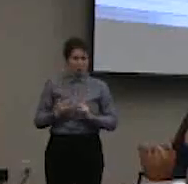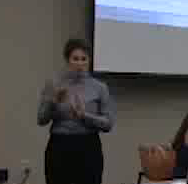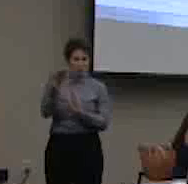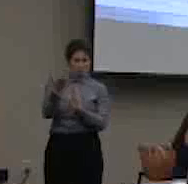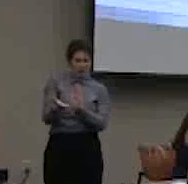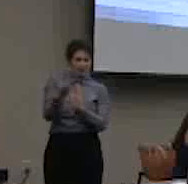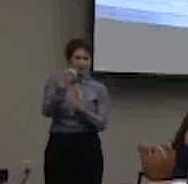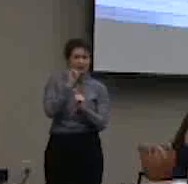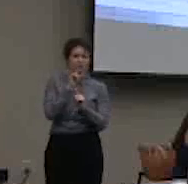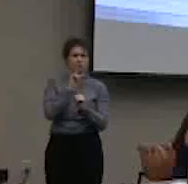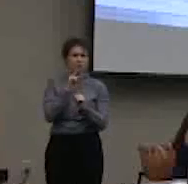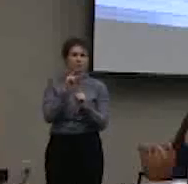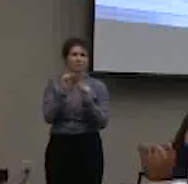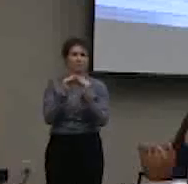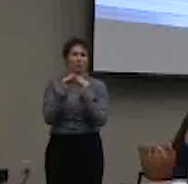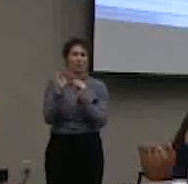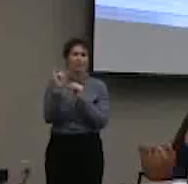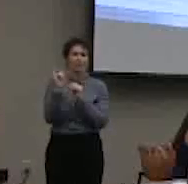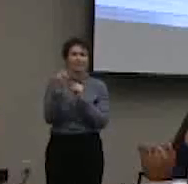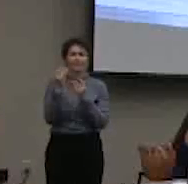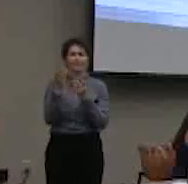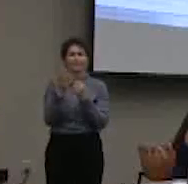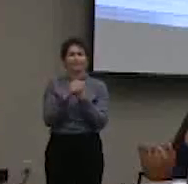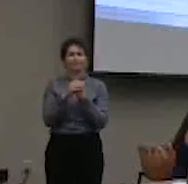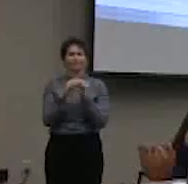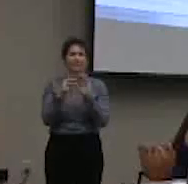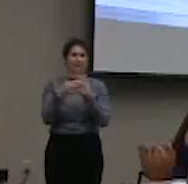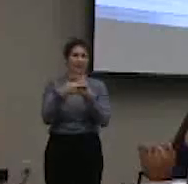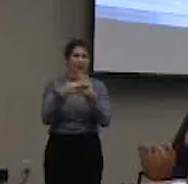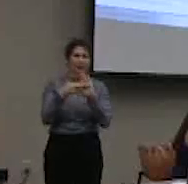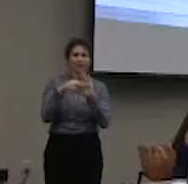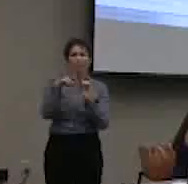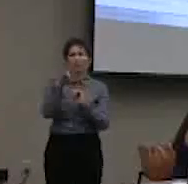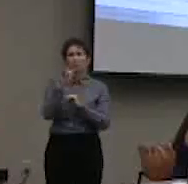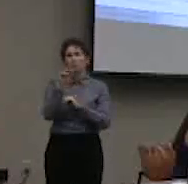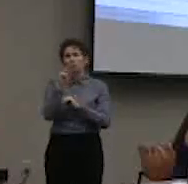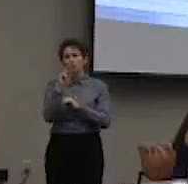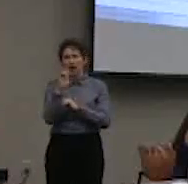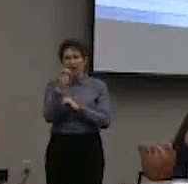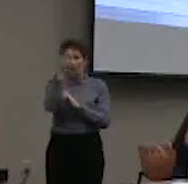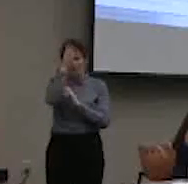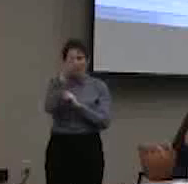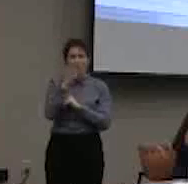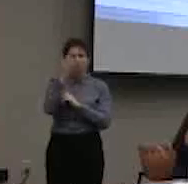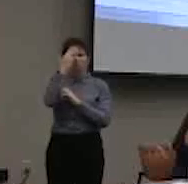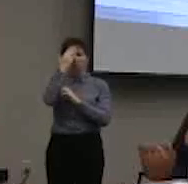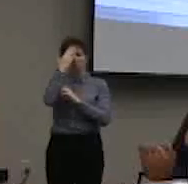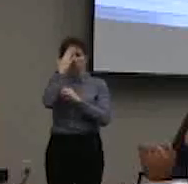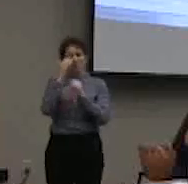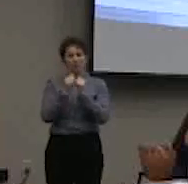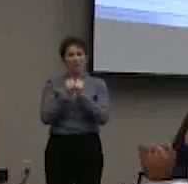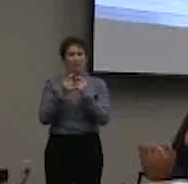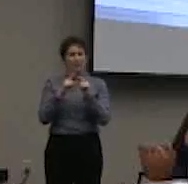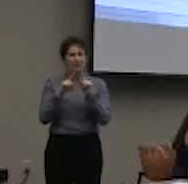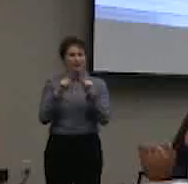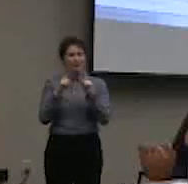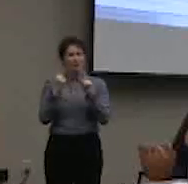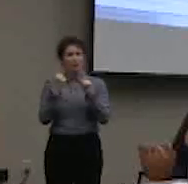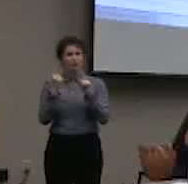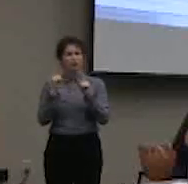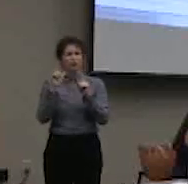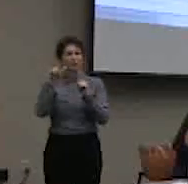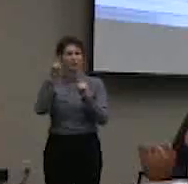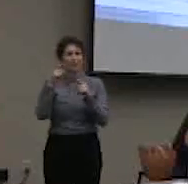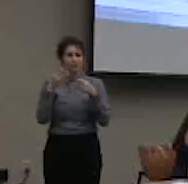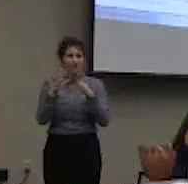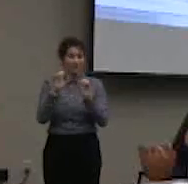of a brand that parents know, but also eventually a way for us to be nimble to respond